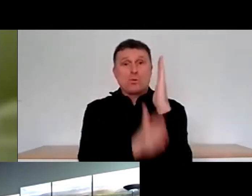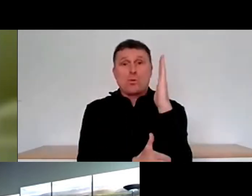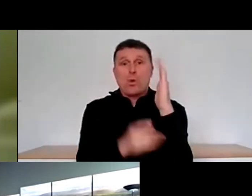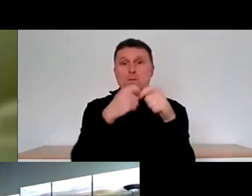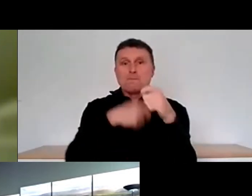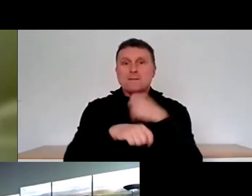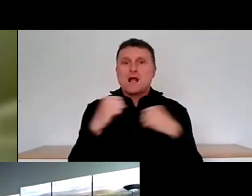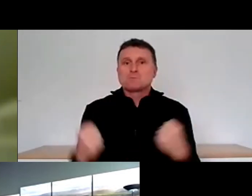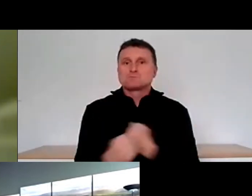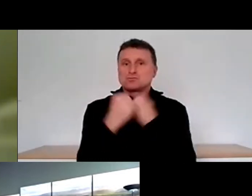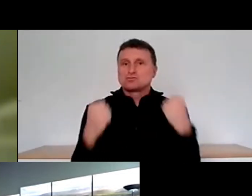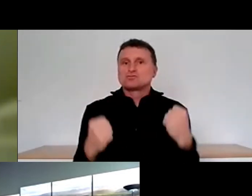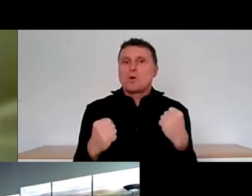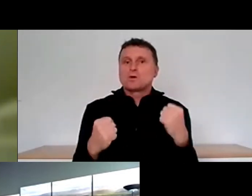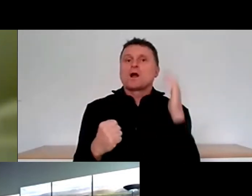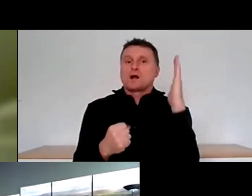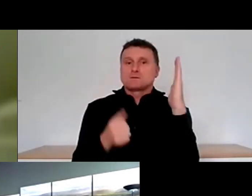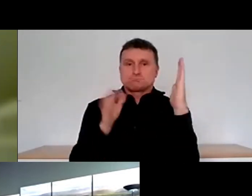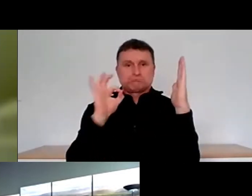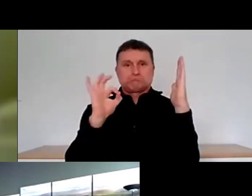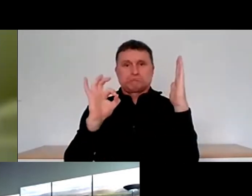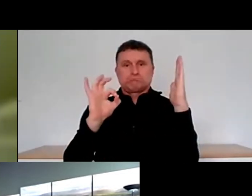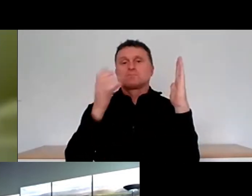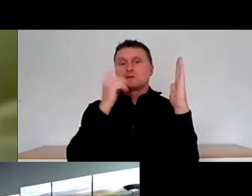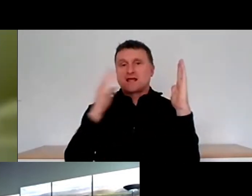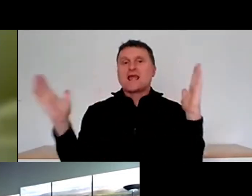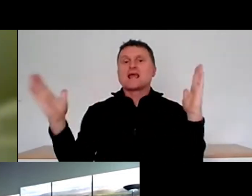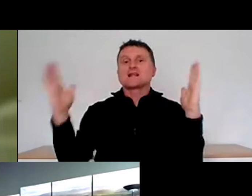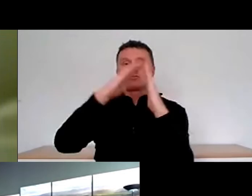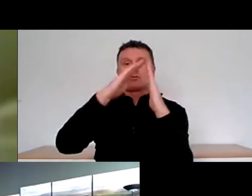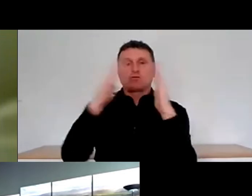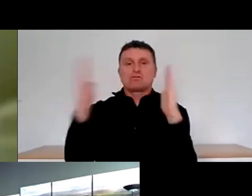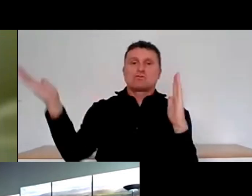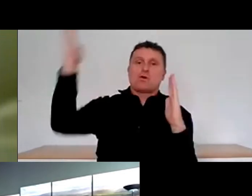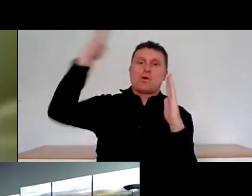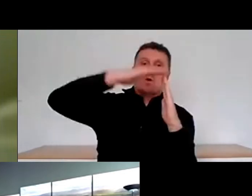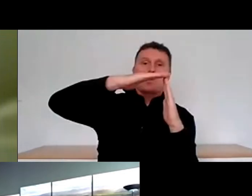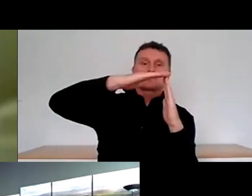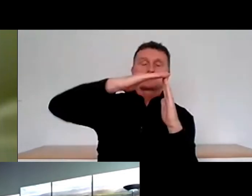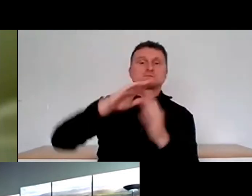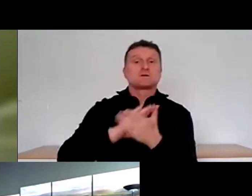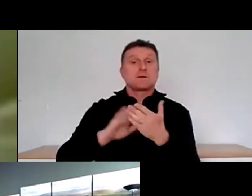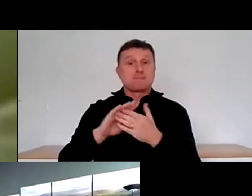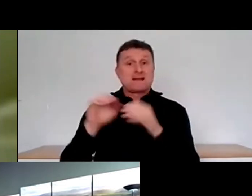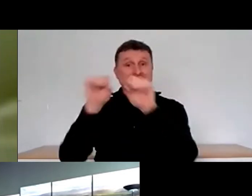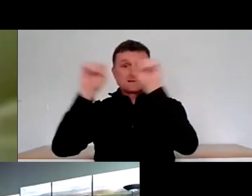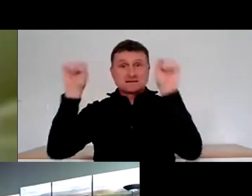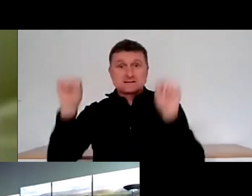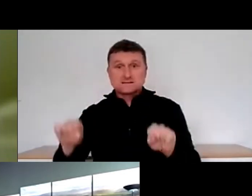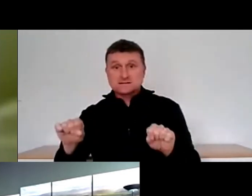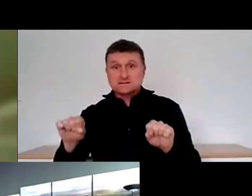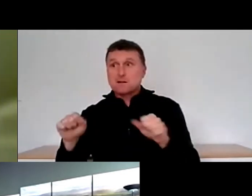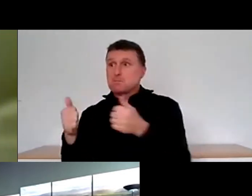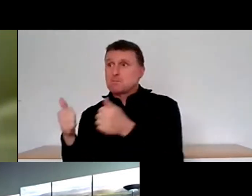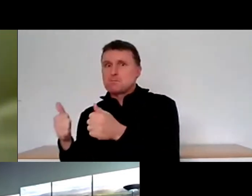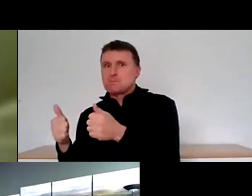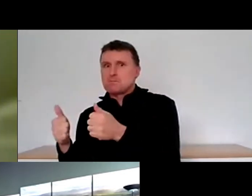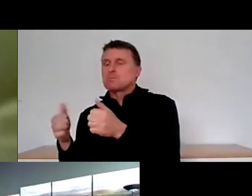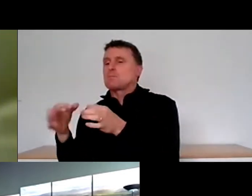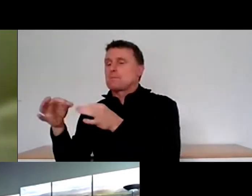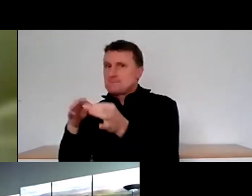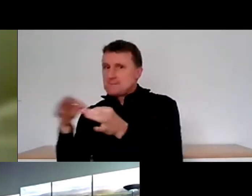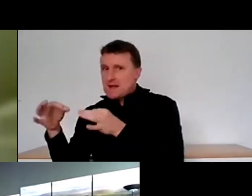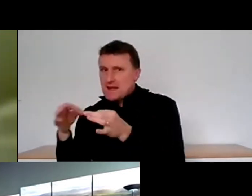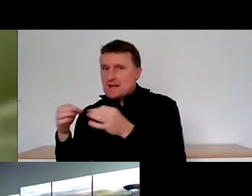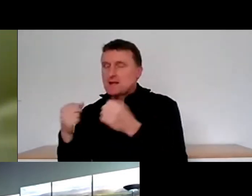we're saying is that we need to create a system that will redesign the rest of the building. We've got a foundation, let's get some walls,